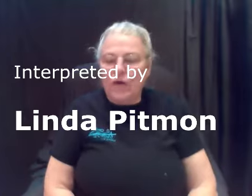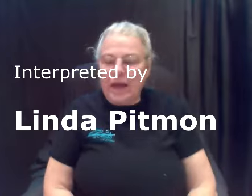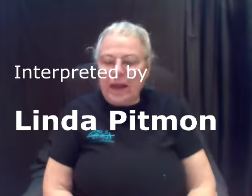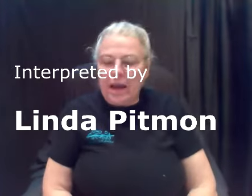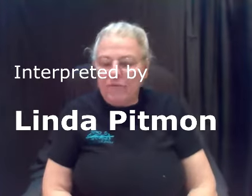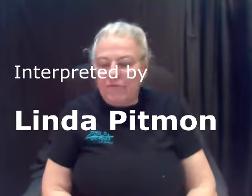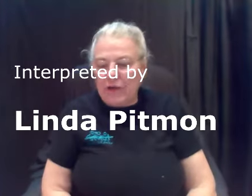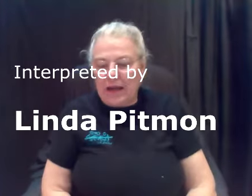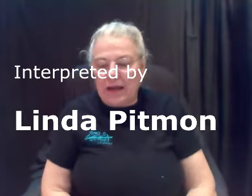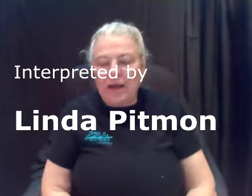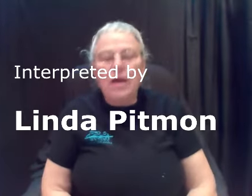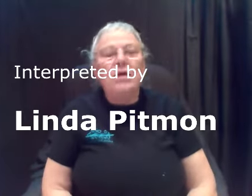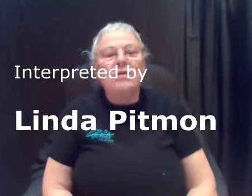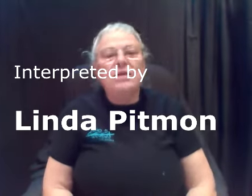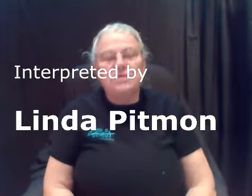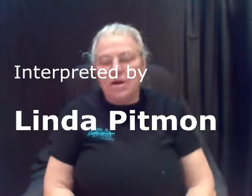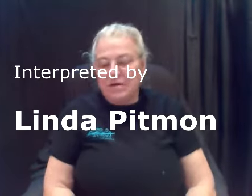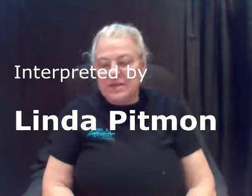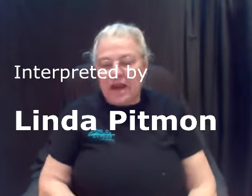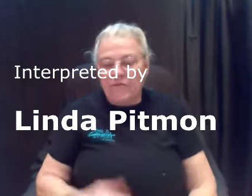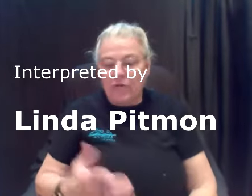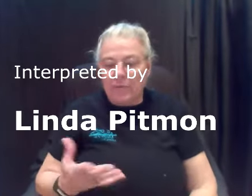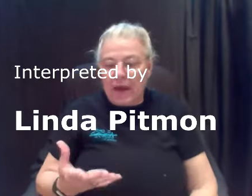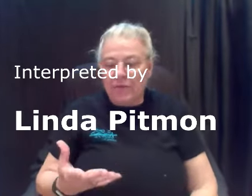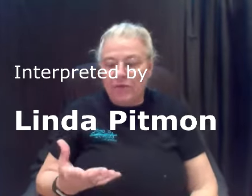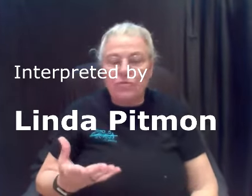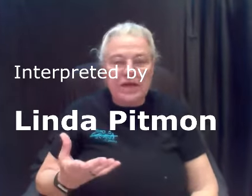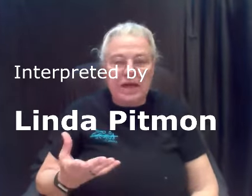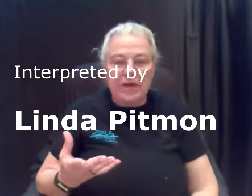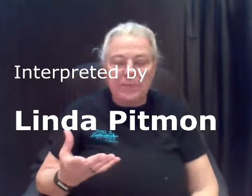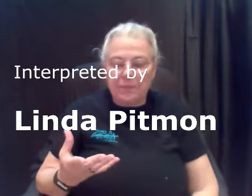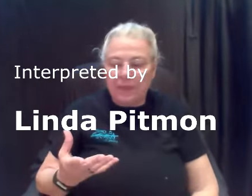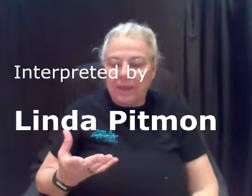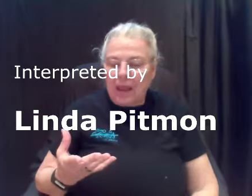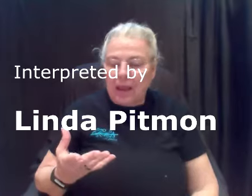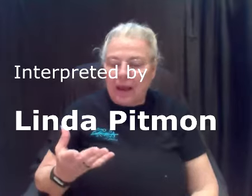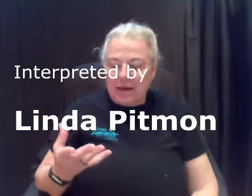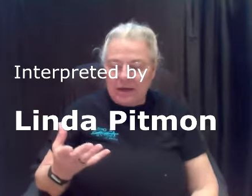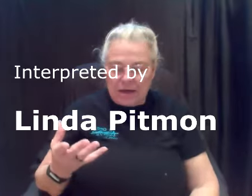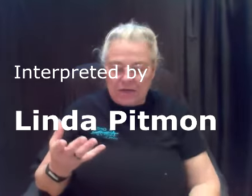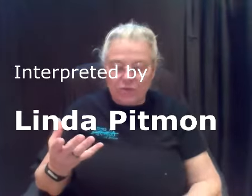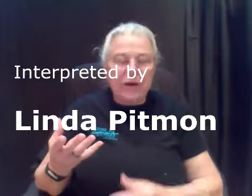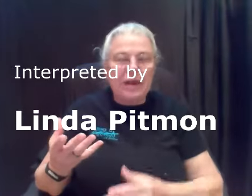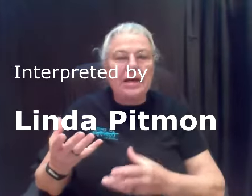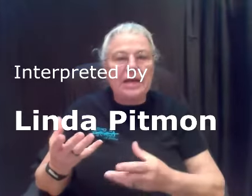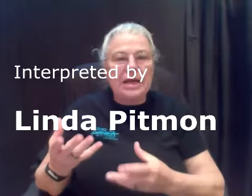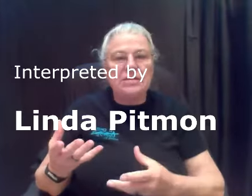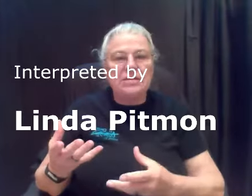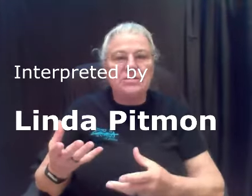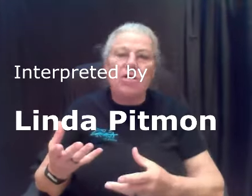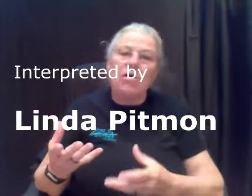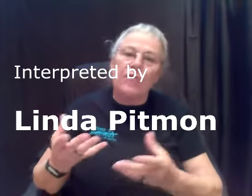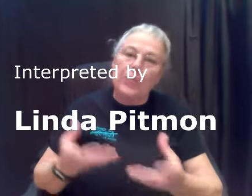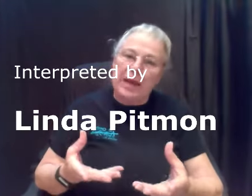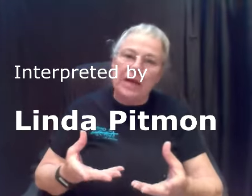Freely, freely. This song is taken from Matthew 10, and it's really an easy song for beginners